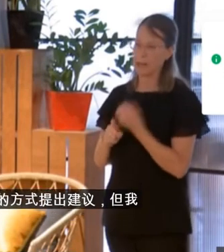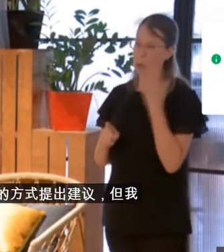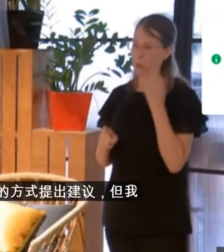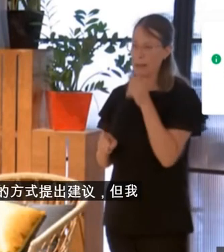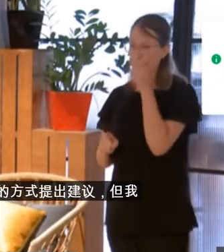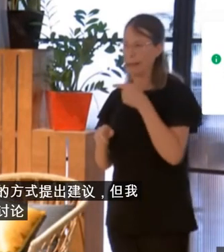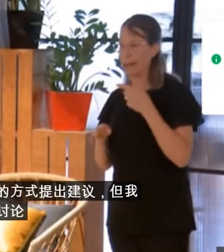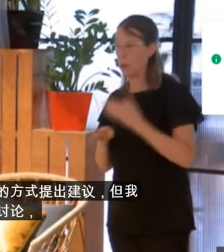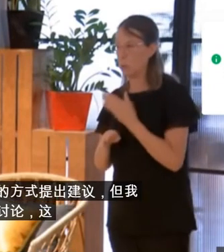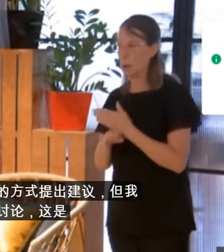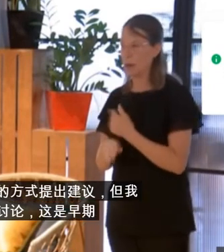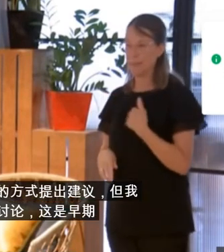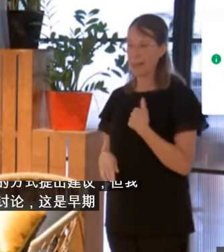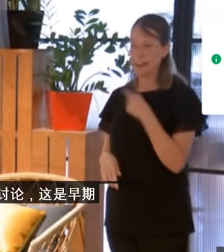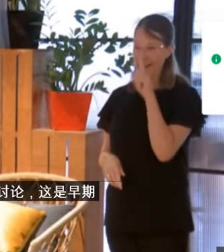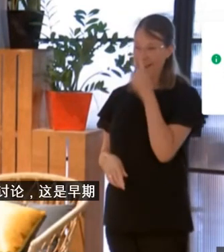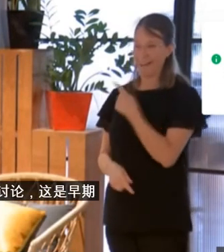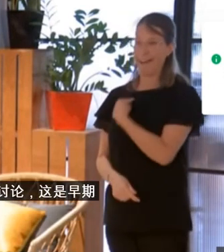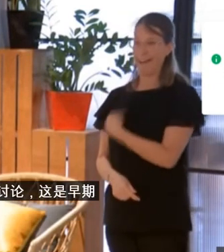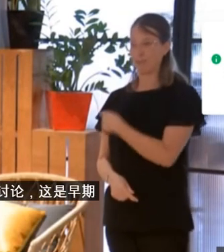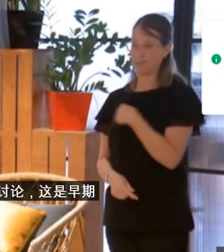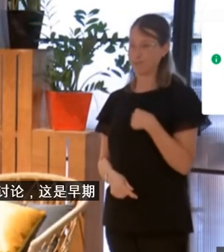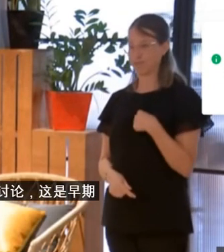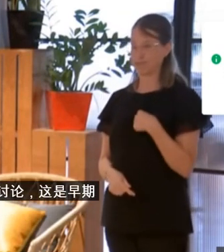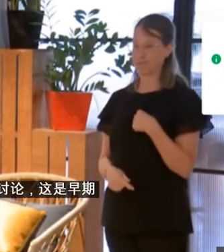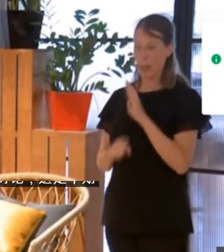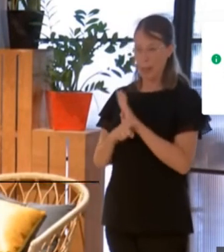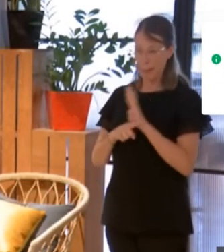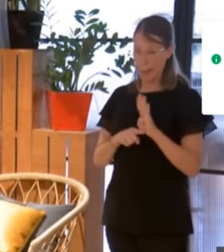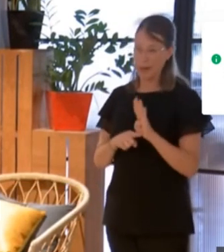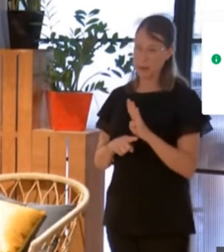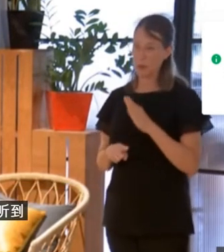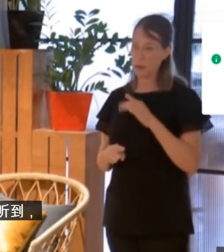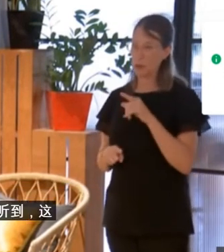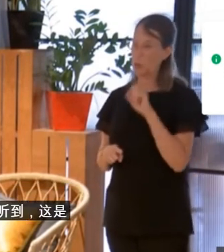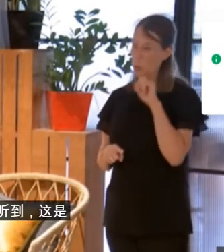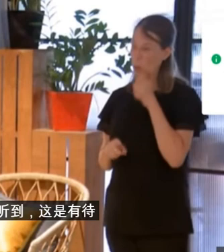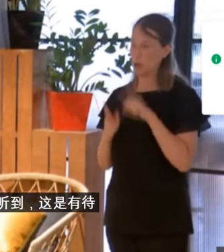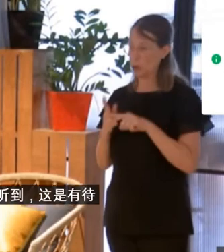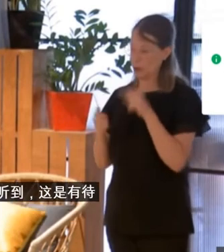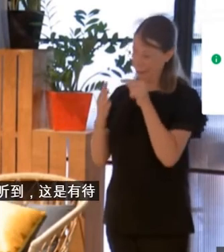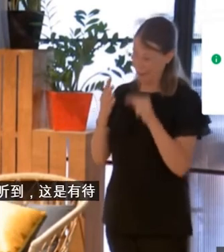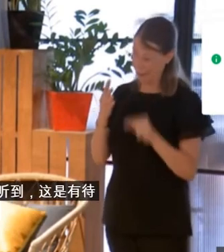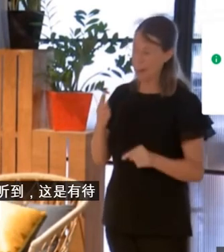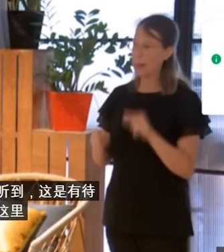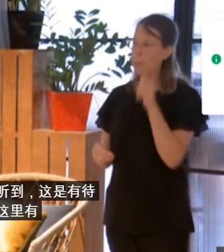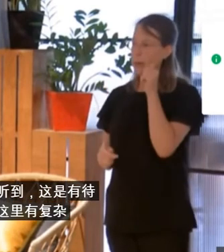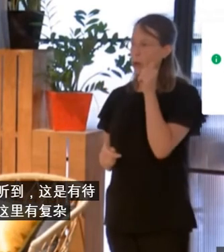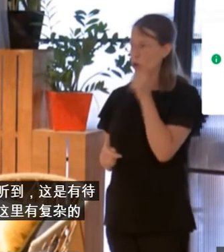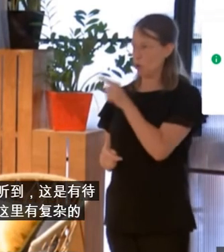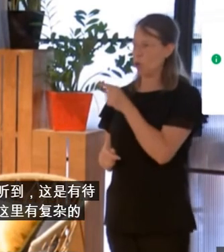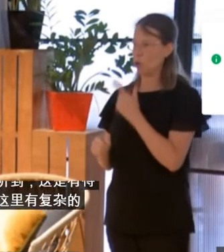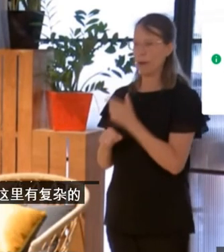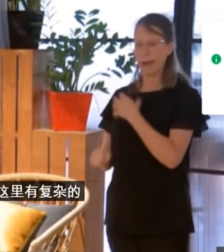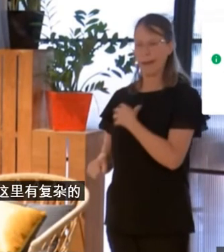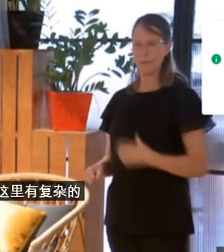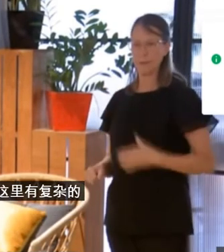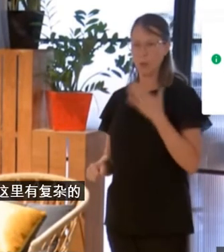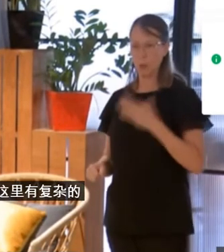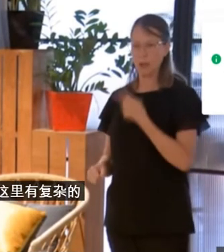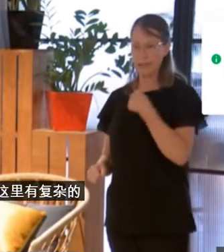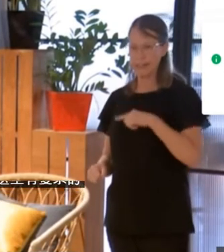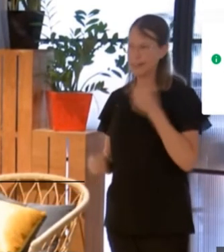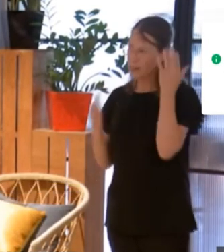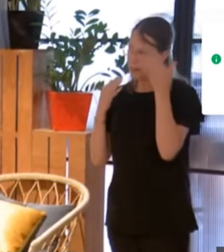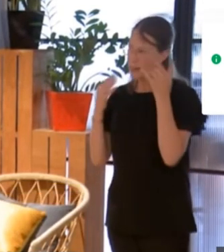but I can't commit the panel today. It's early discussions, but I'm hearing very clearly from the government that that is up for discussion and that there are complex issues at